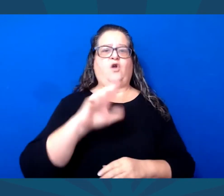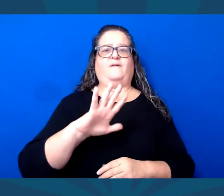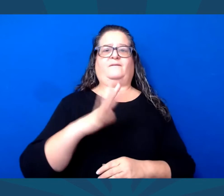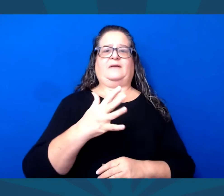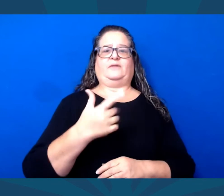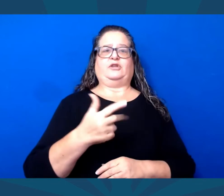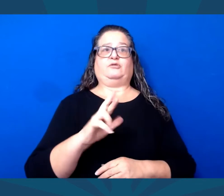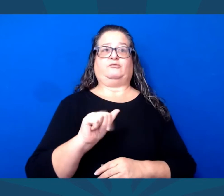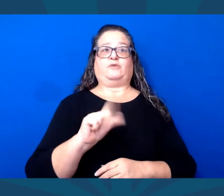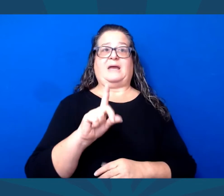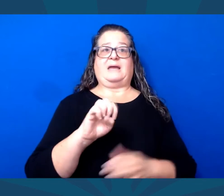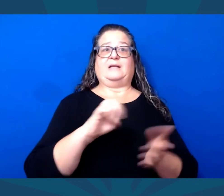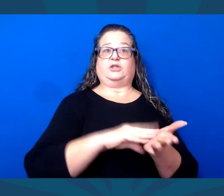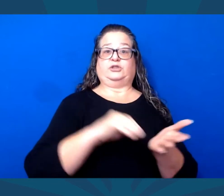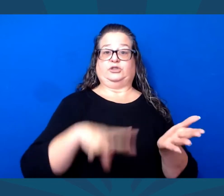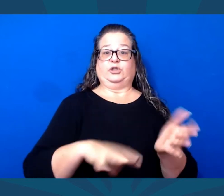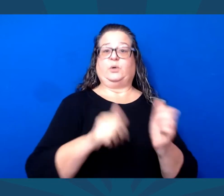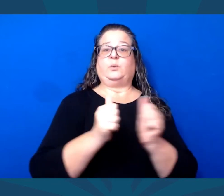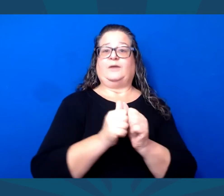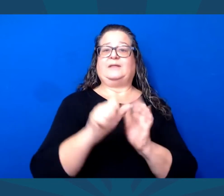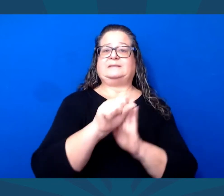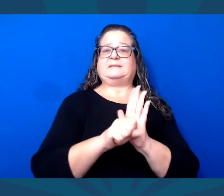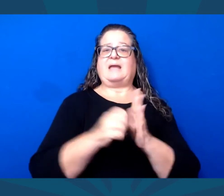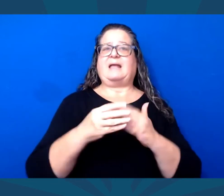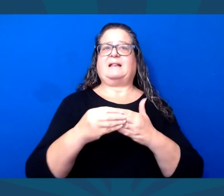to 5th grade students for 3 years.